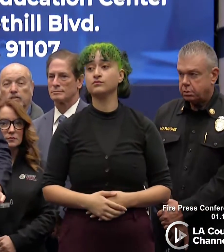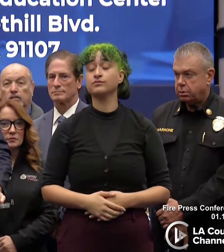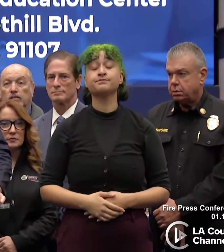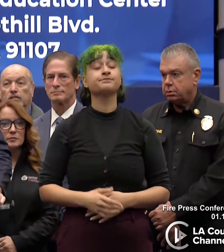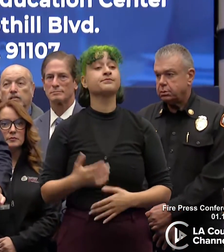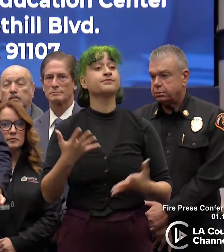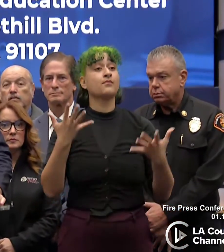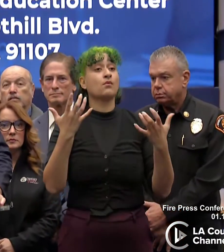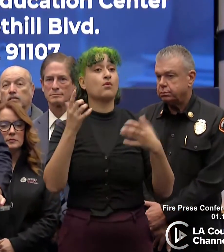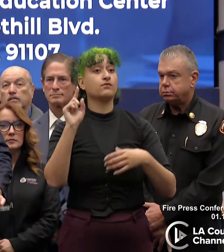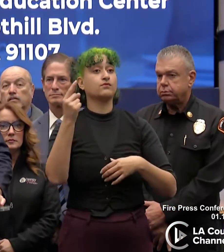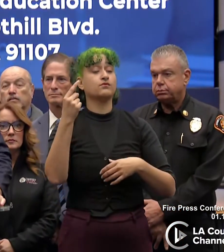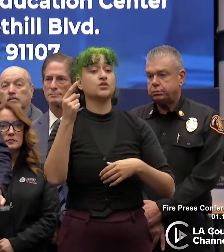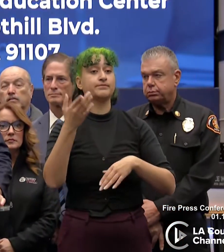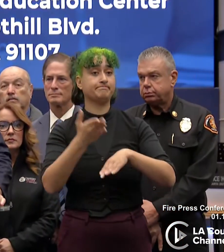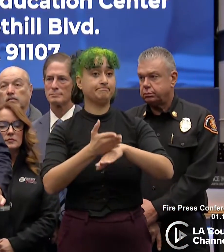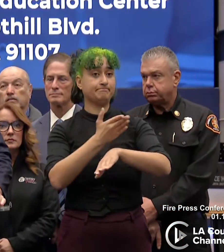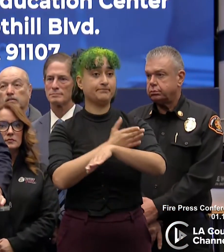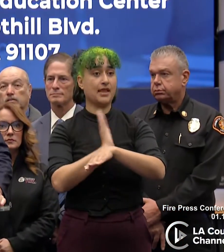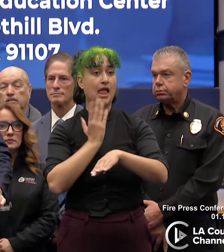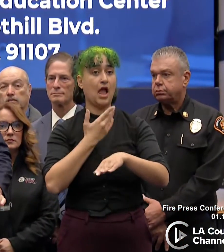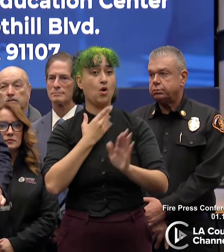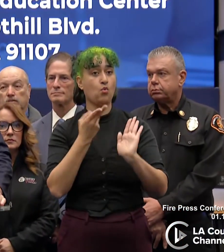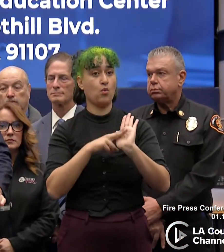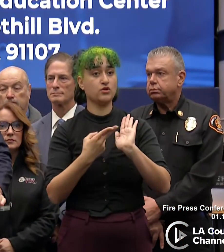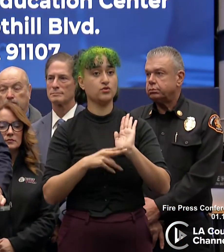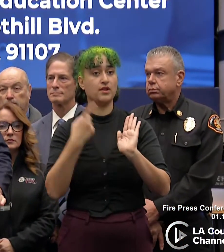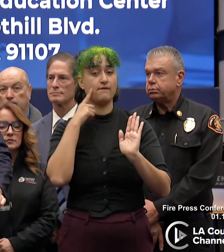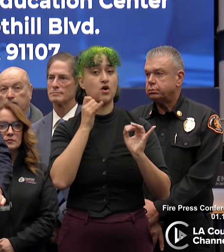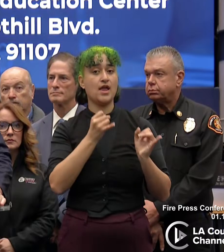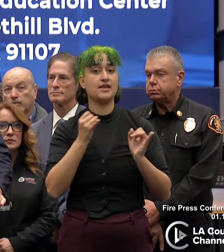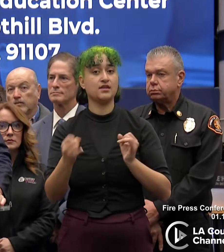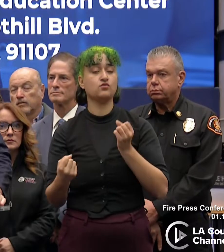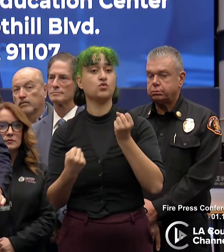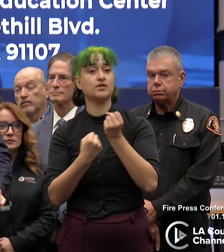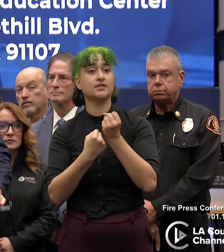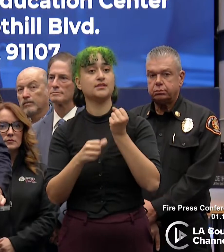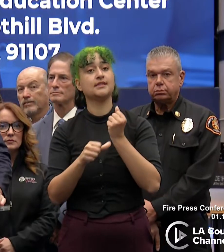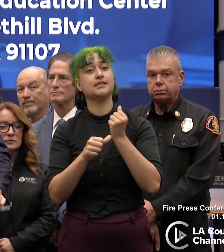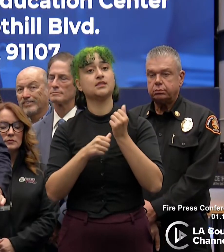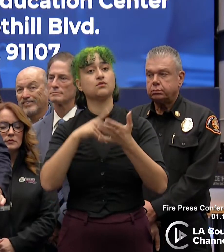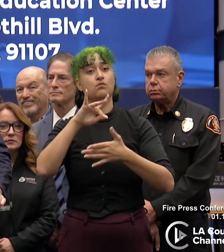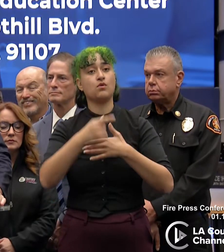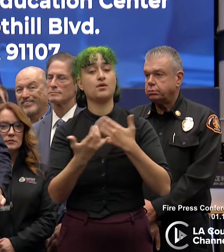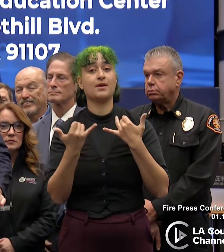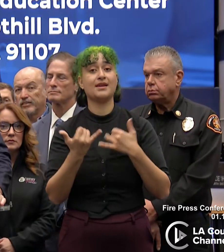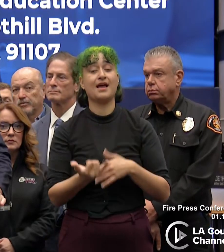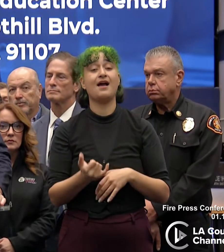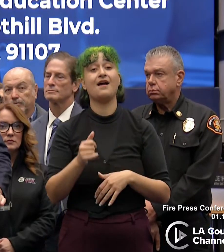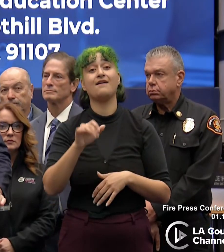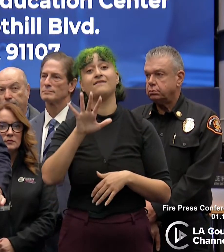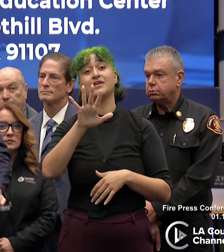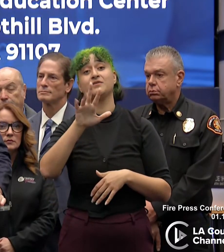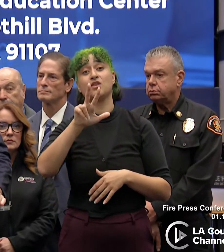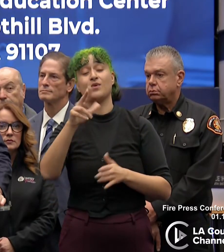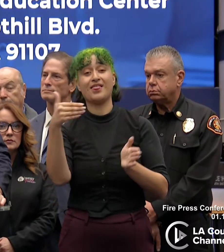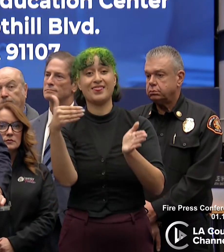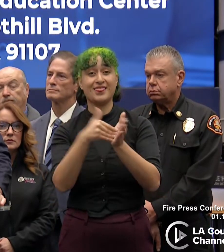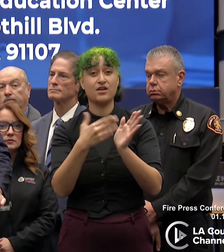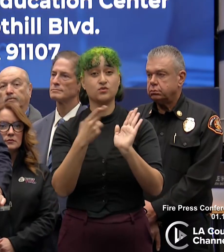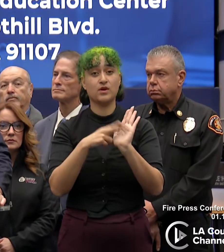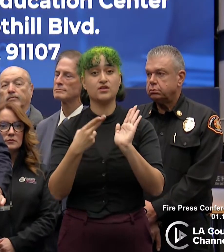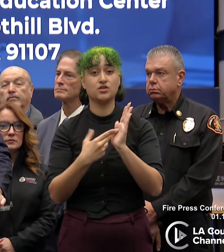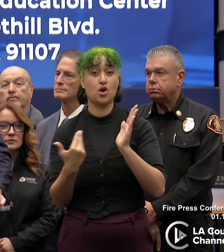I just want to first give an update on our registrations for our individual assistance program. We're up to 53,000 registered, almost